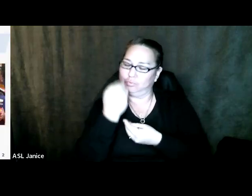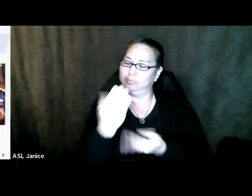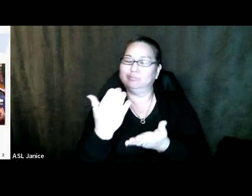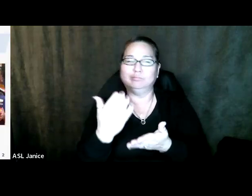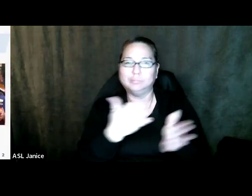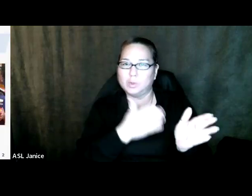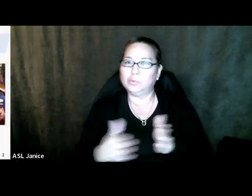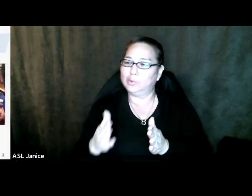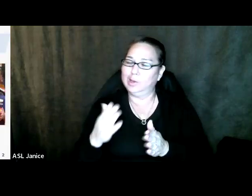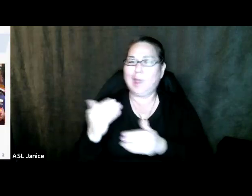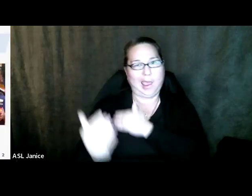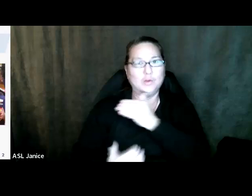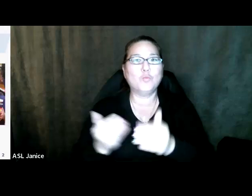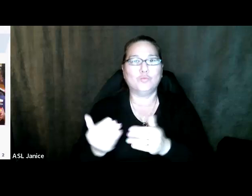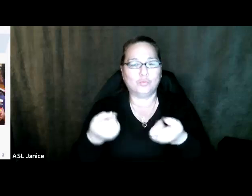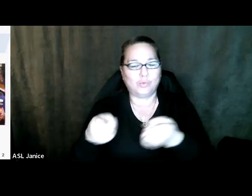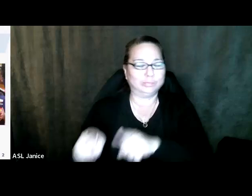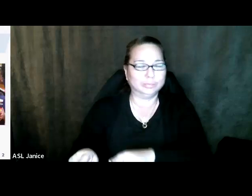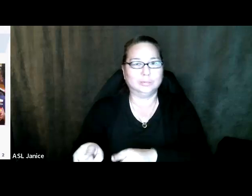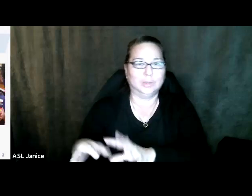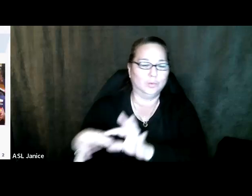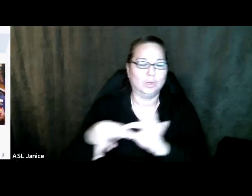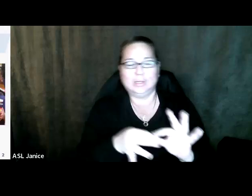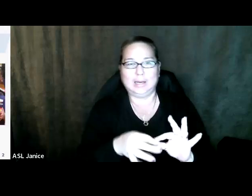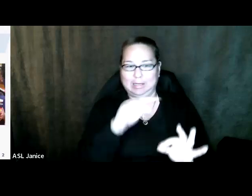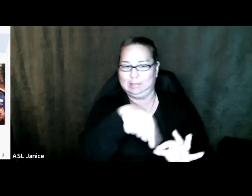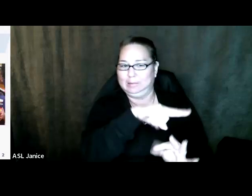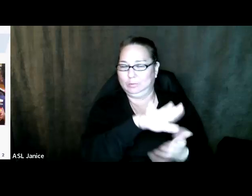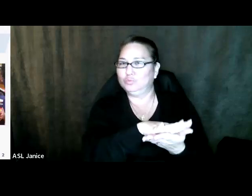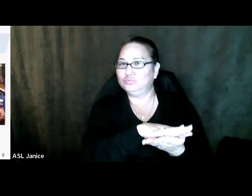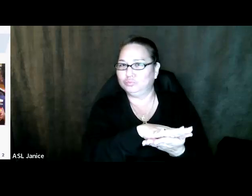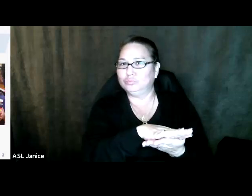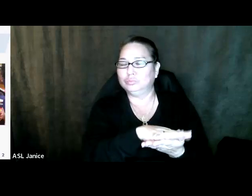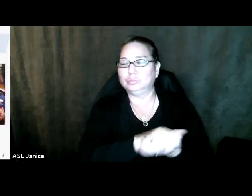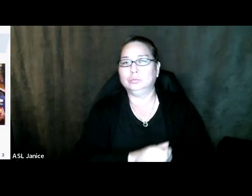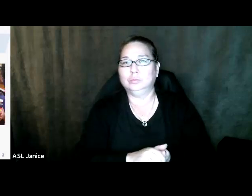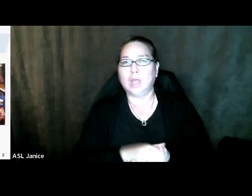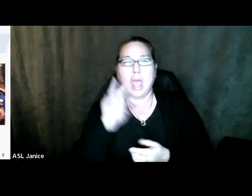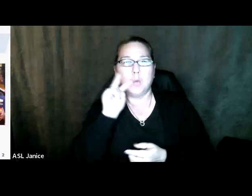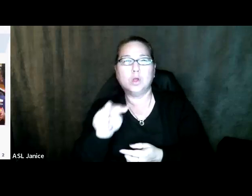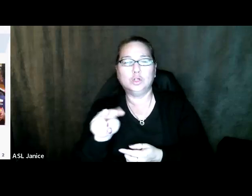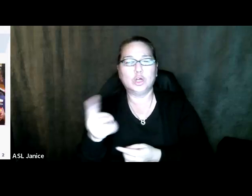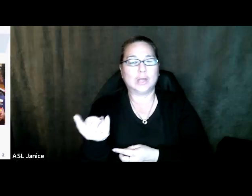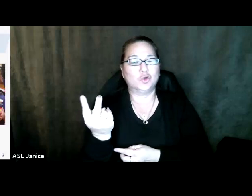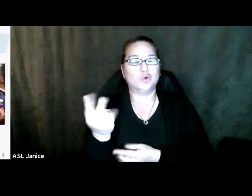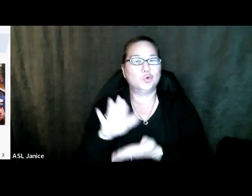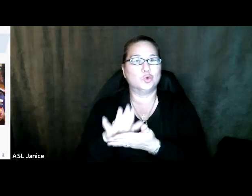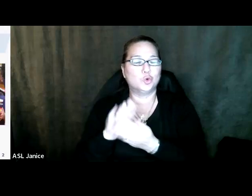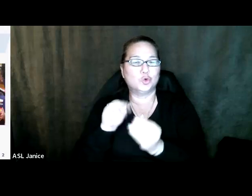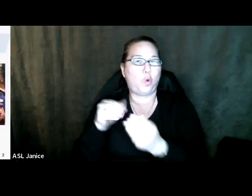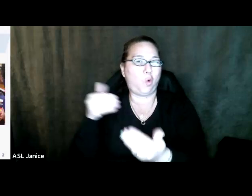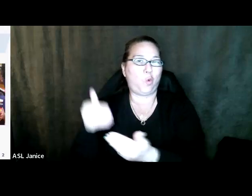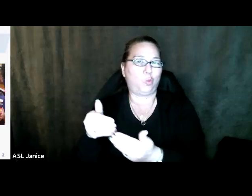performance of our transformation schools. Then we'll look more closely at 2 of our schools.